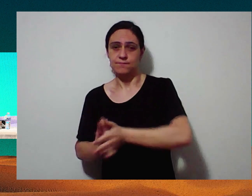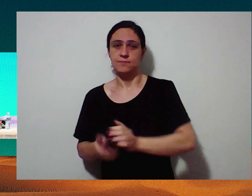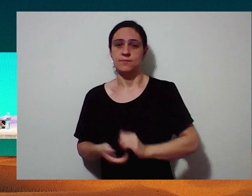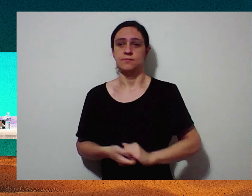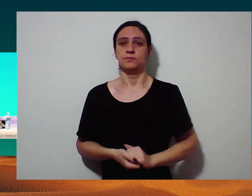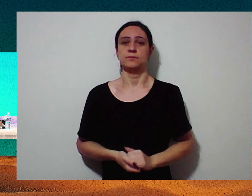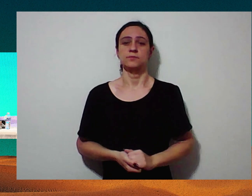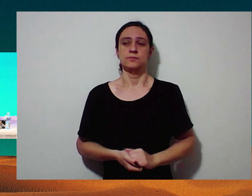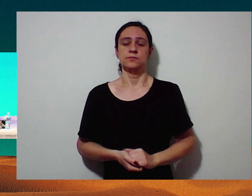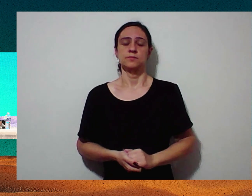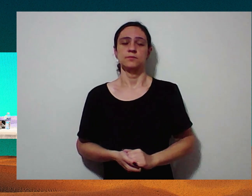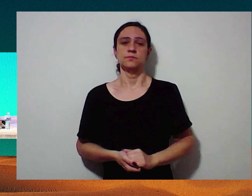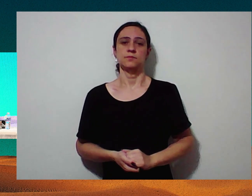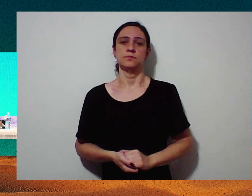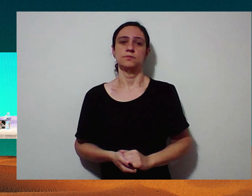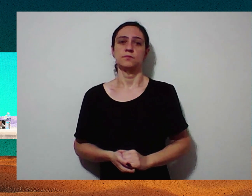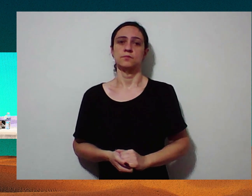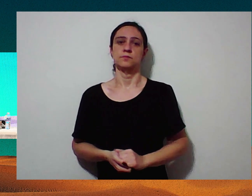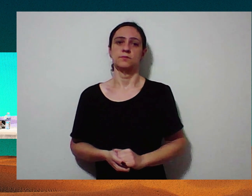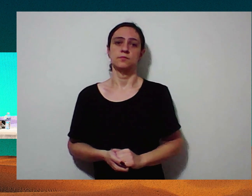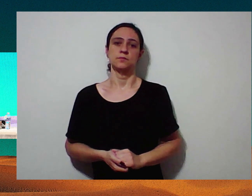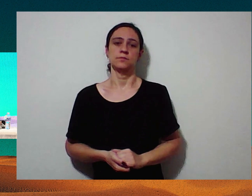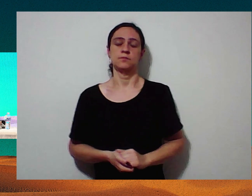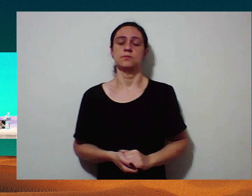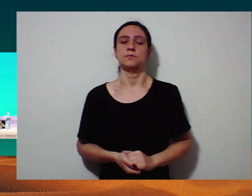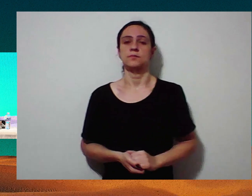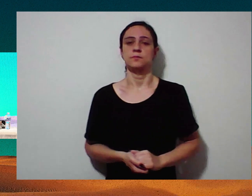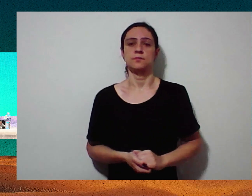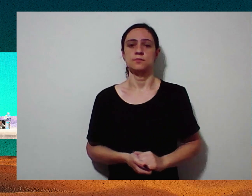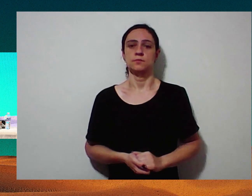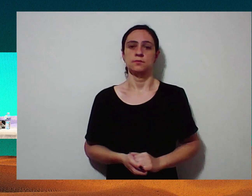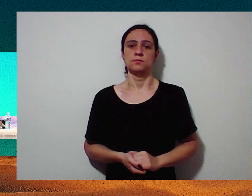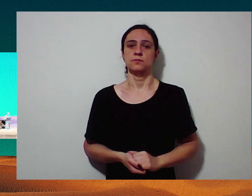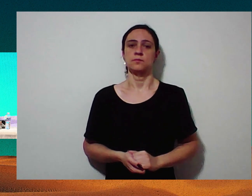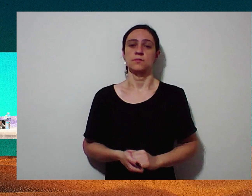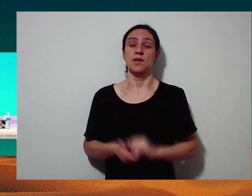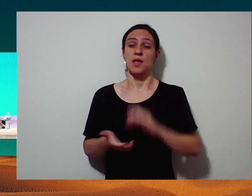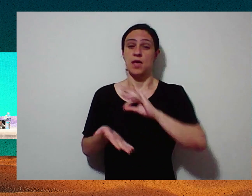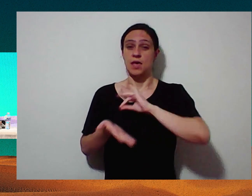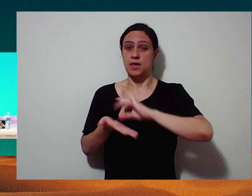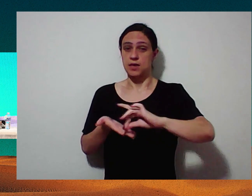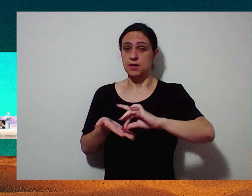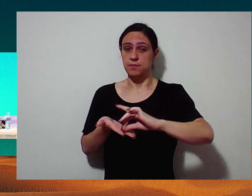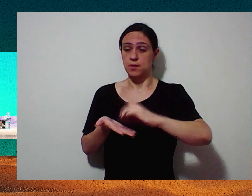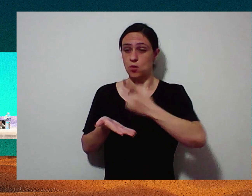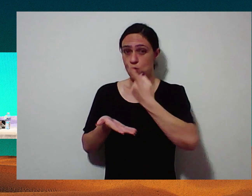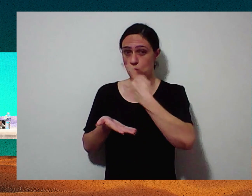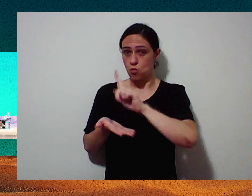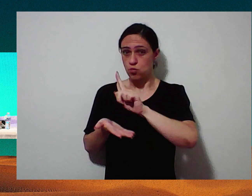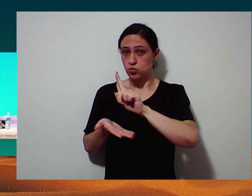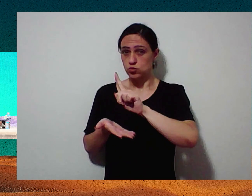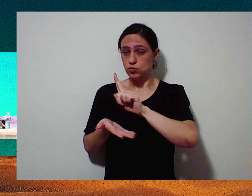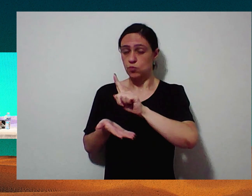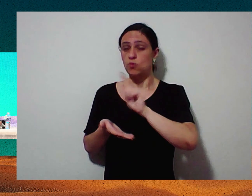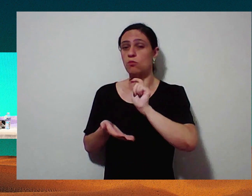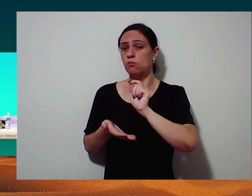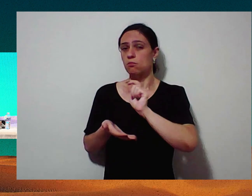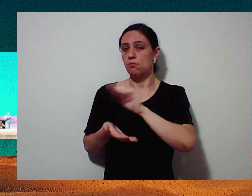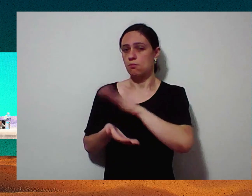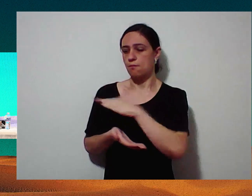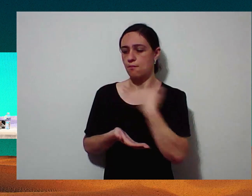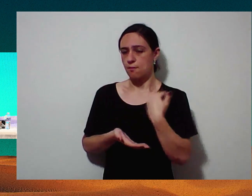o último inimigo a ser destruído é a morte. The last enemy that will be destroyed is death.